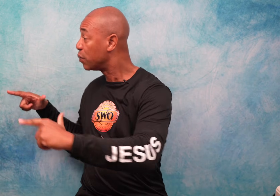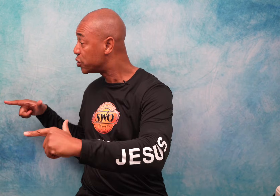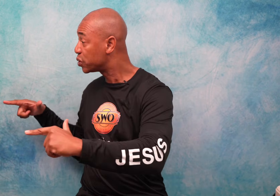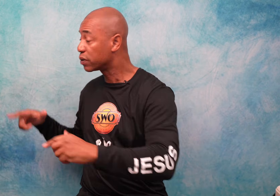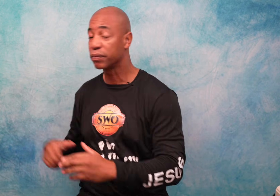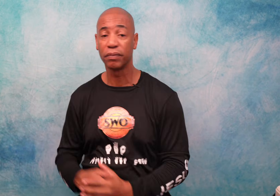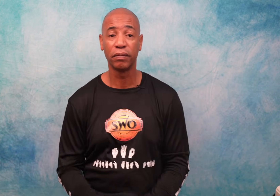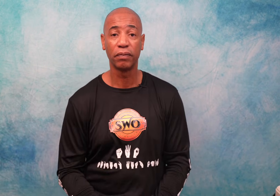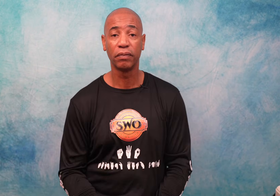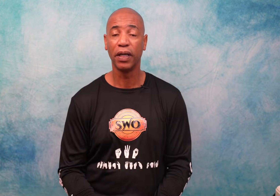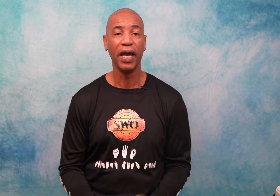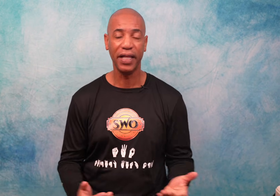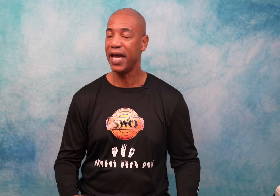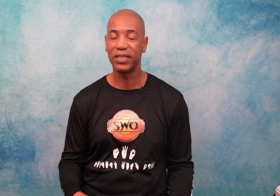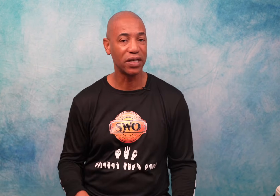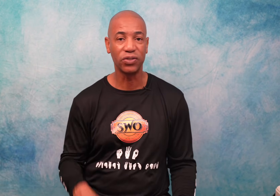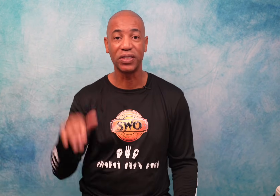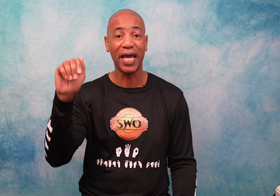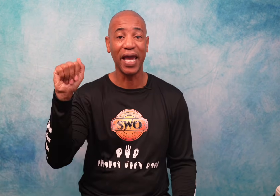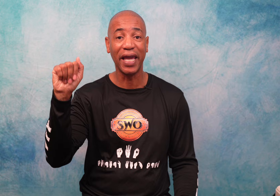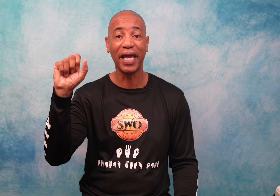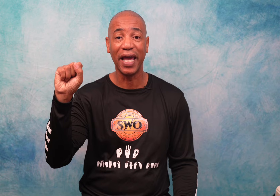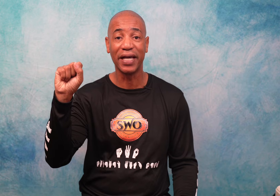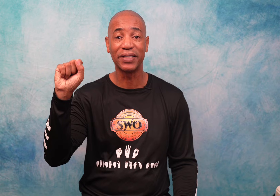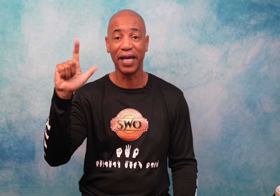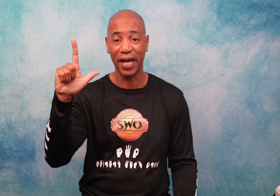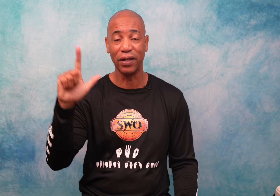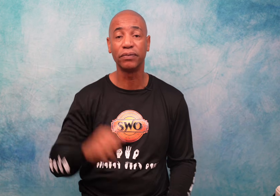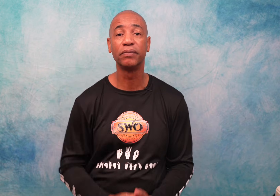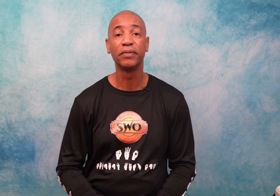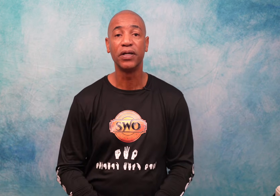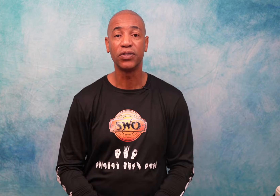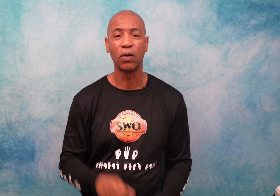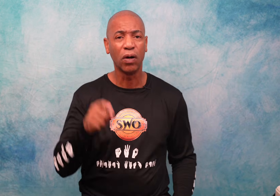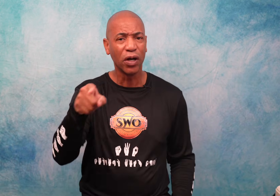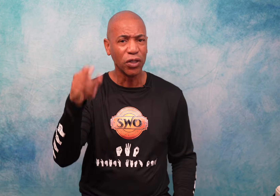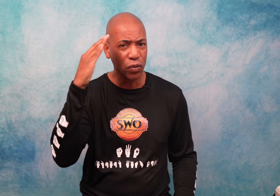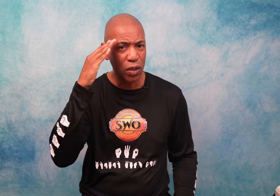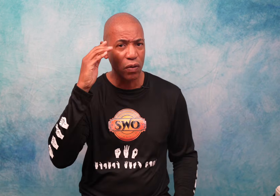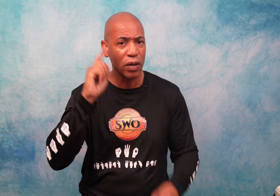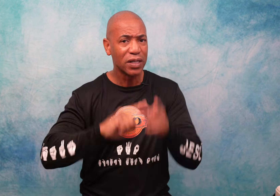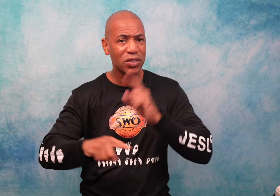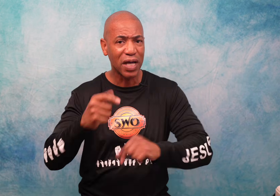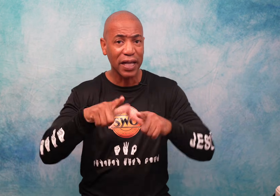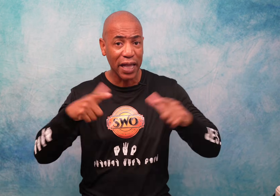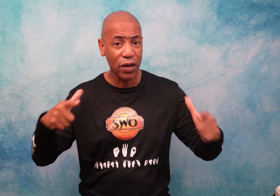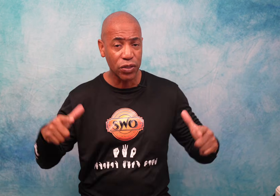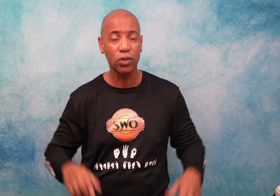language. And ASL is just ASL. So, you know sign language,